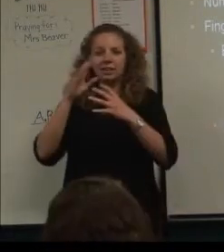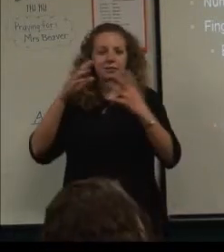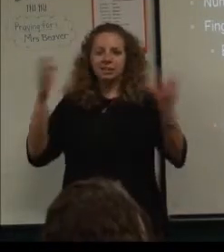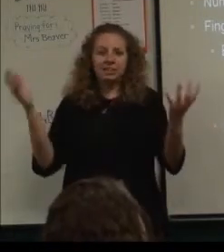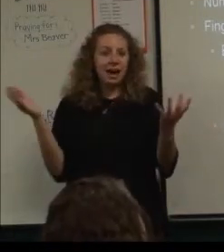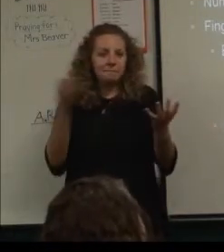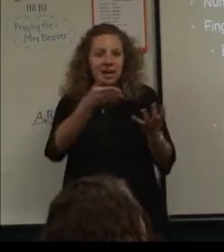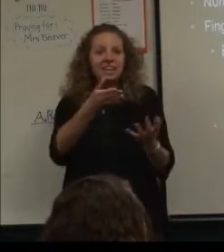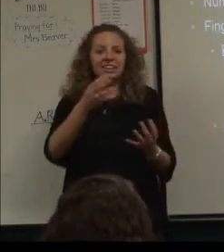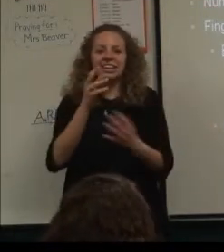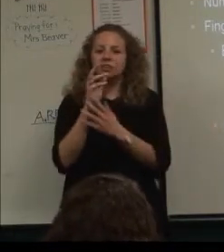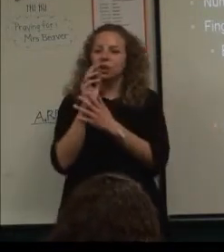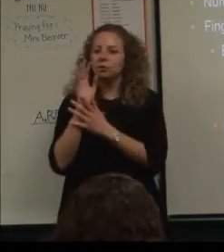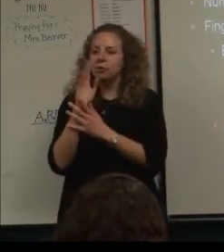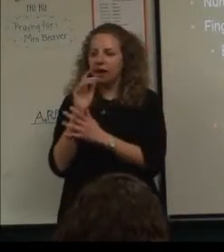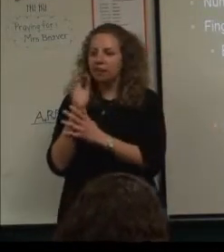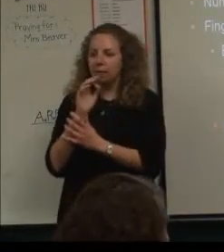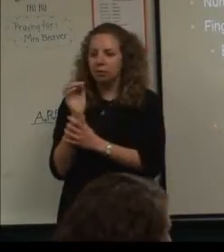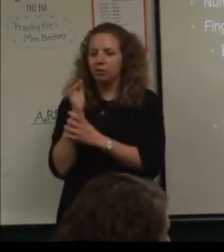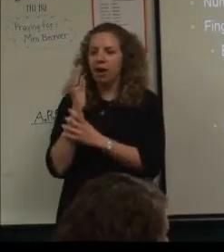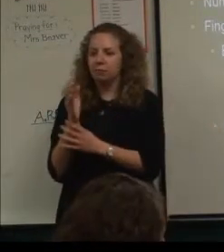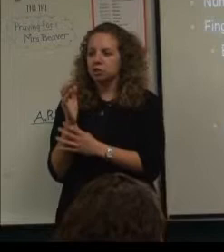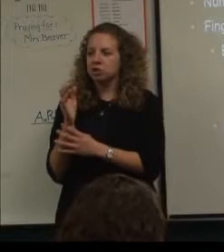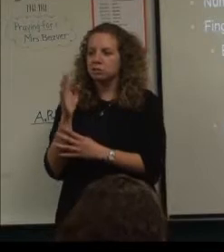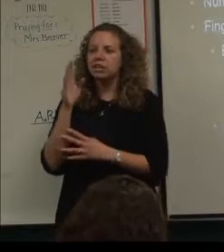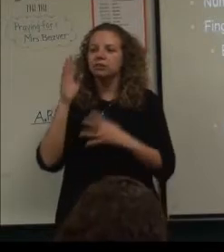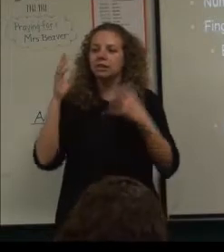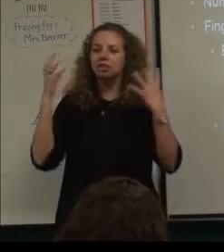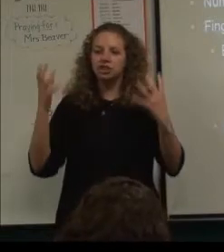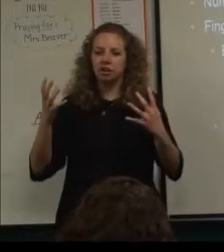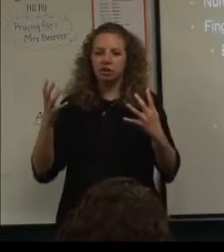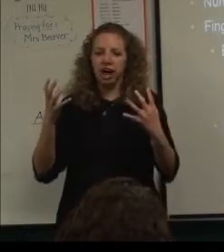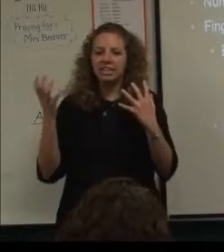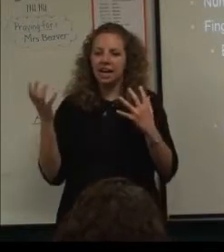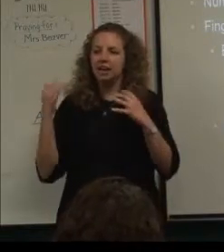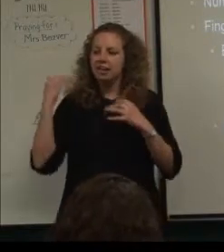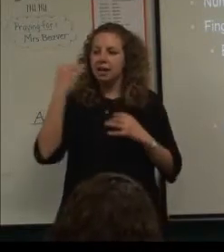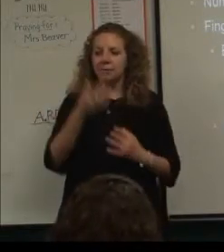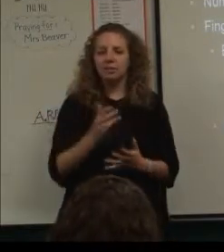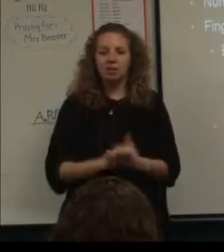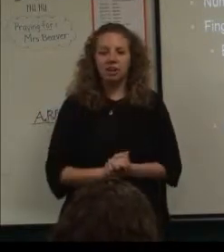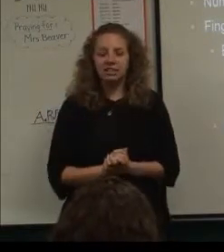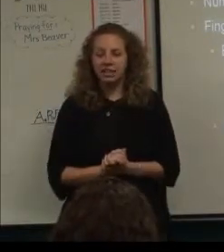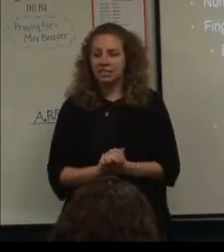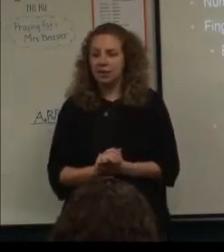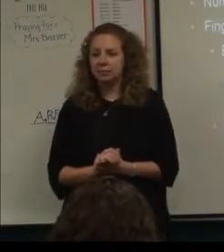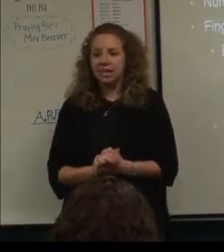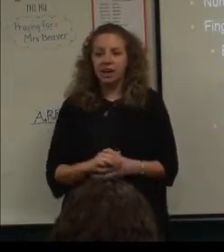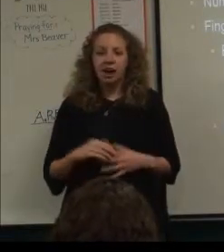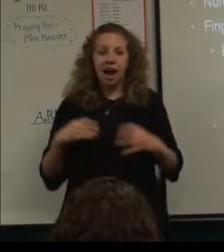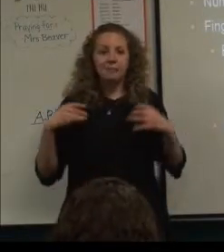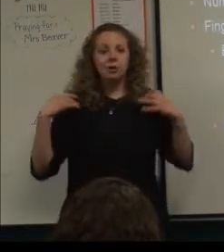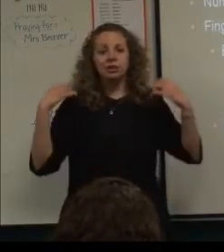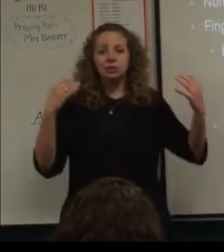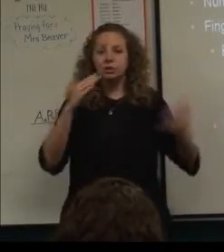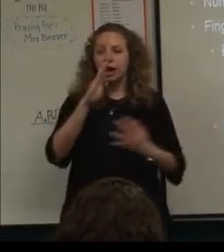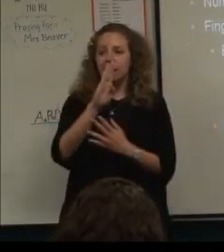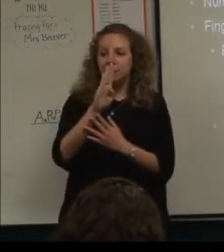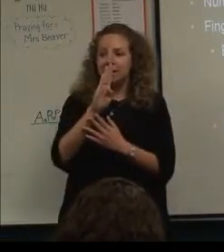like, yeah, bank, like, so you have a couple options, but you get the general idea. Now, based on the context, if I'm saying, I'm going to the